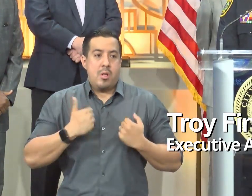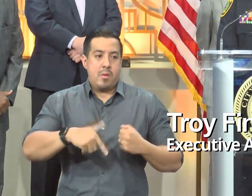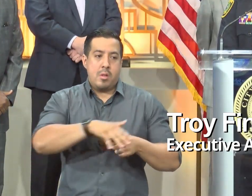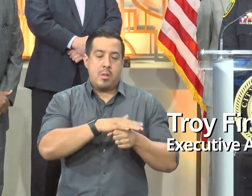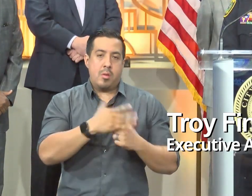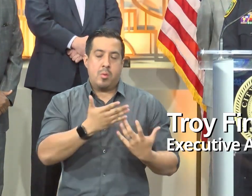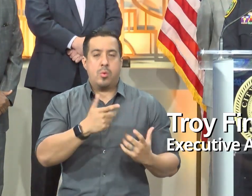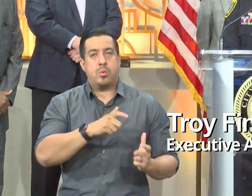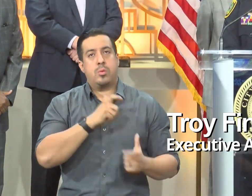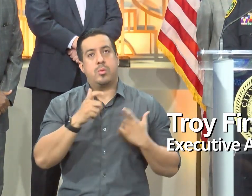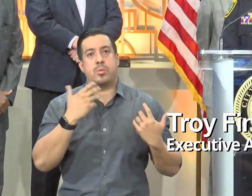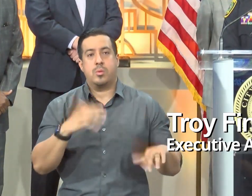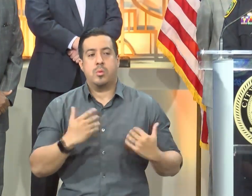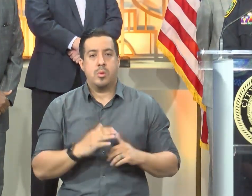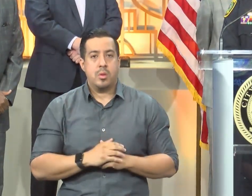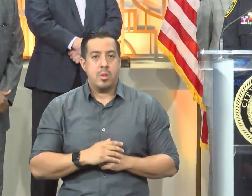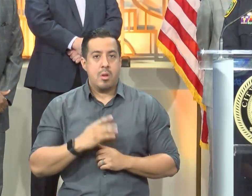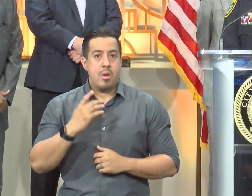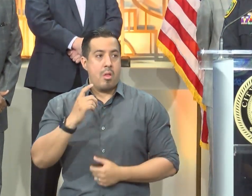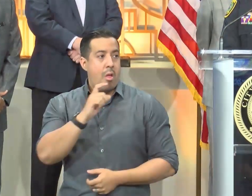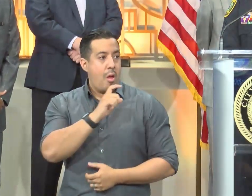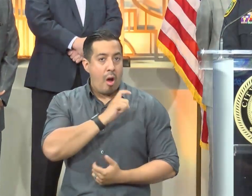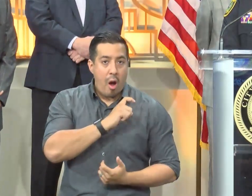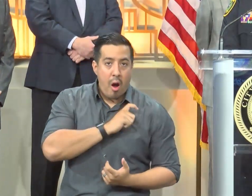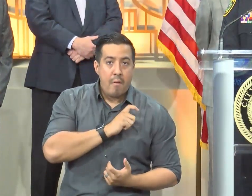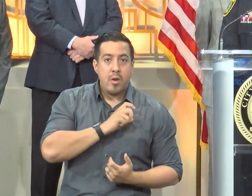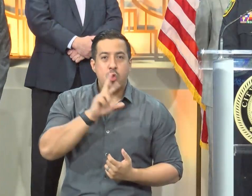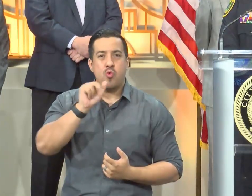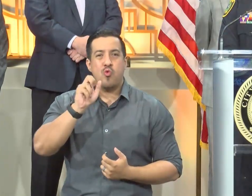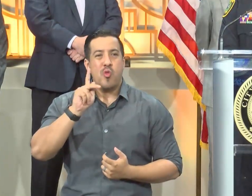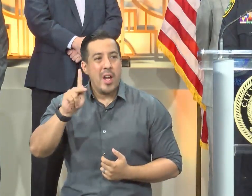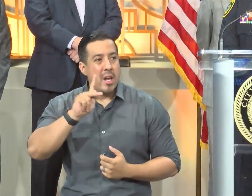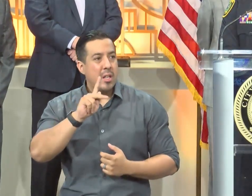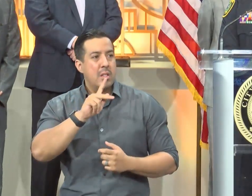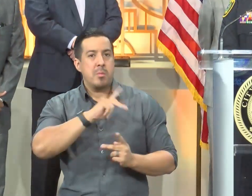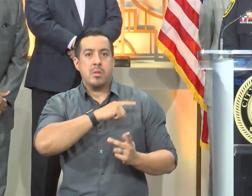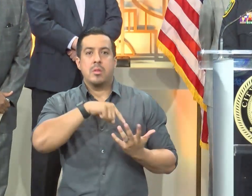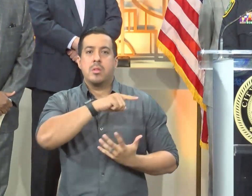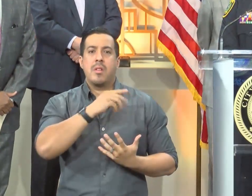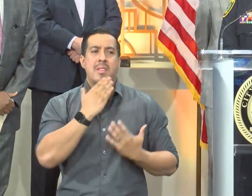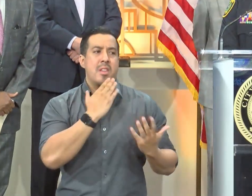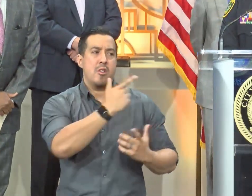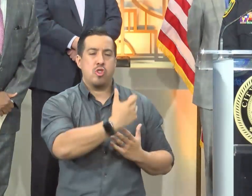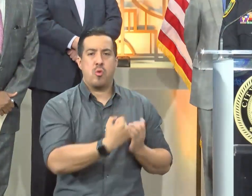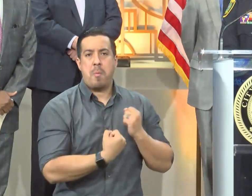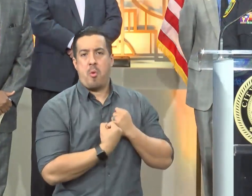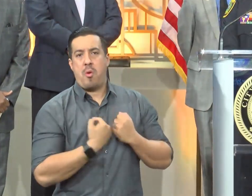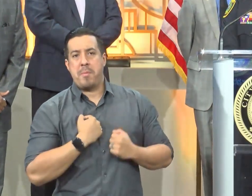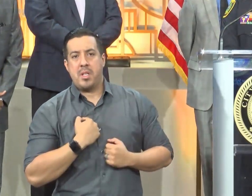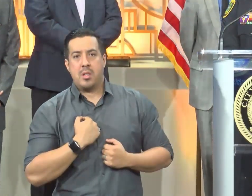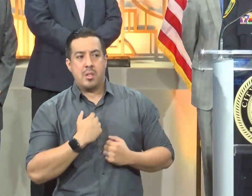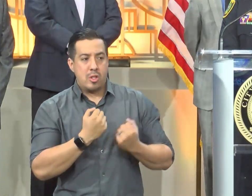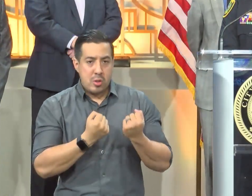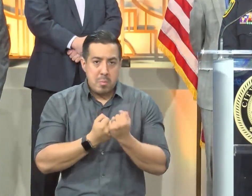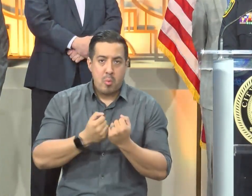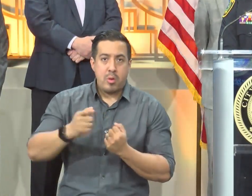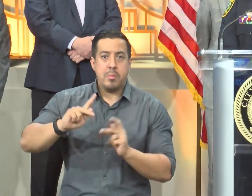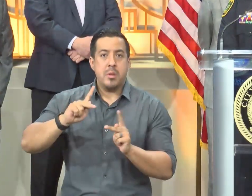To the officers, the rank and file, thank y'all for supporting me and supporting the citizens of